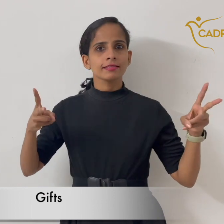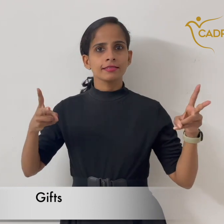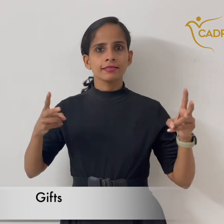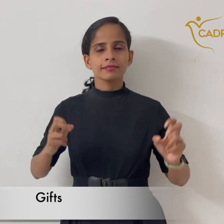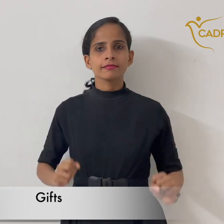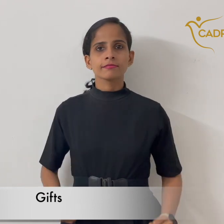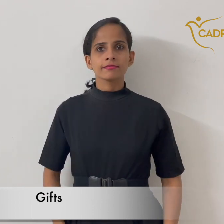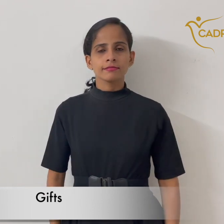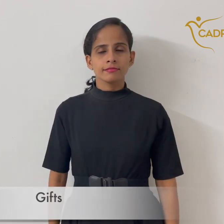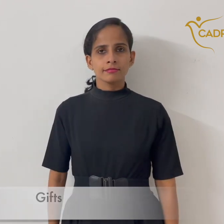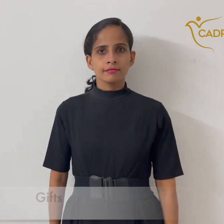Gifts.